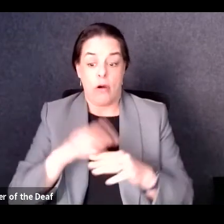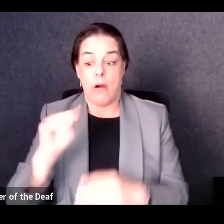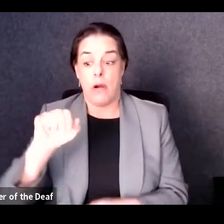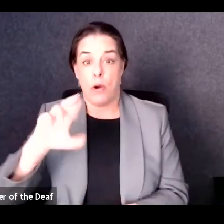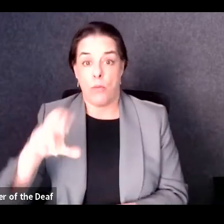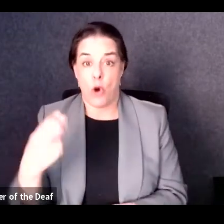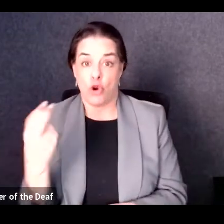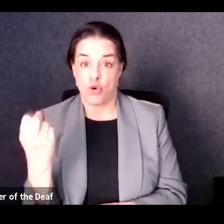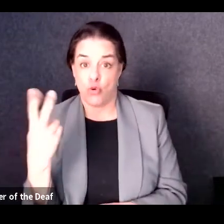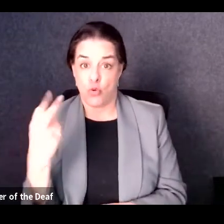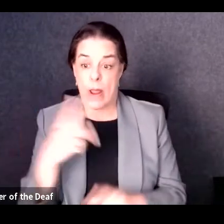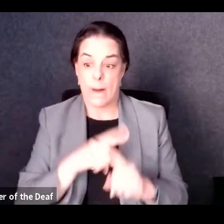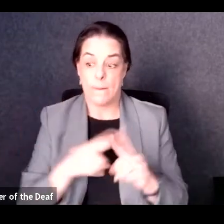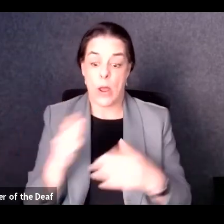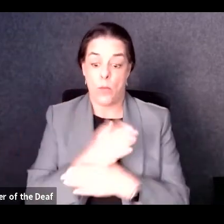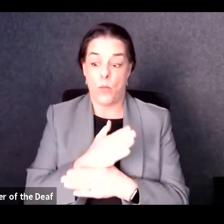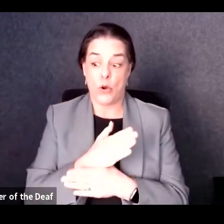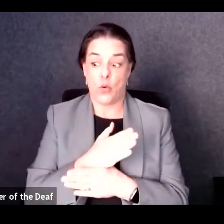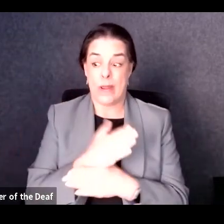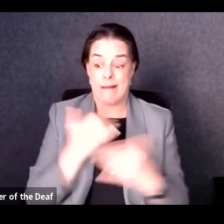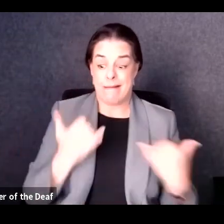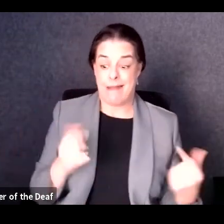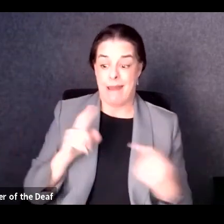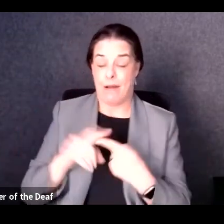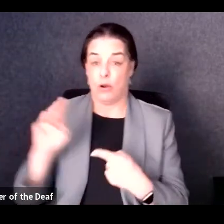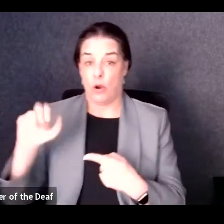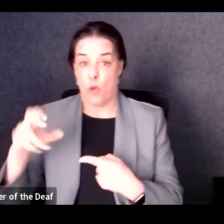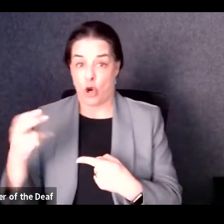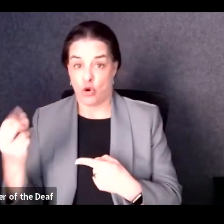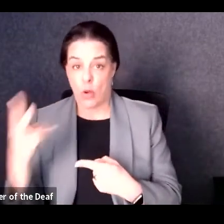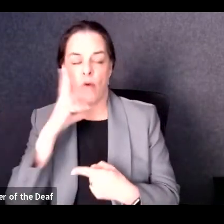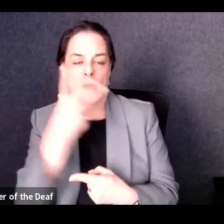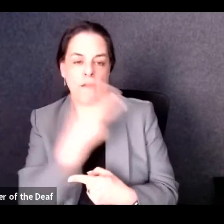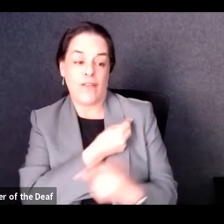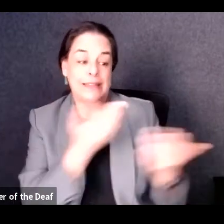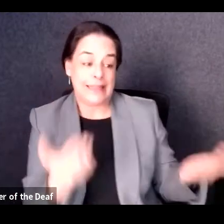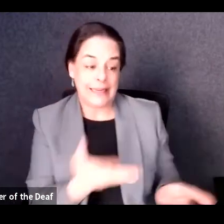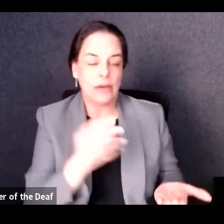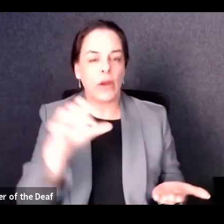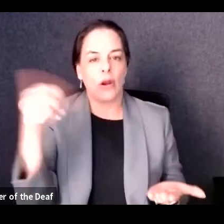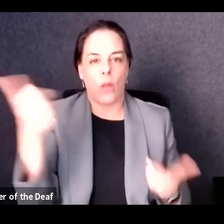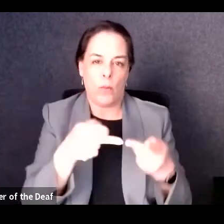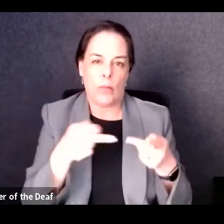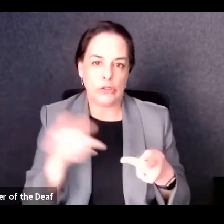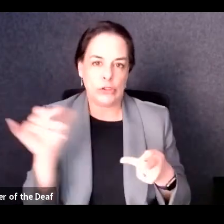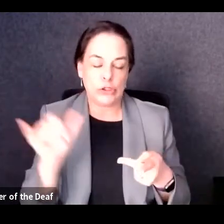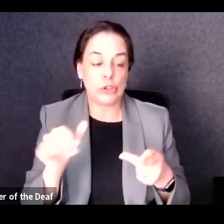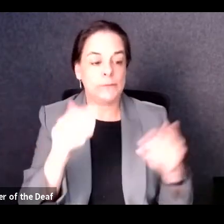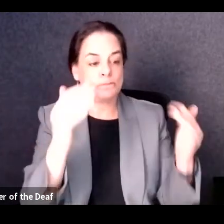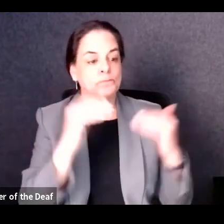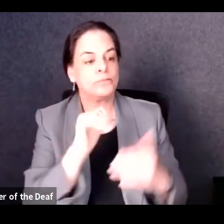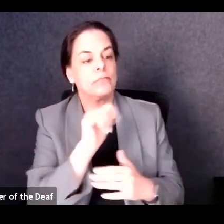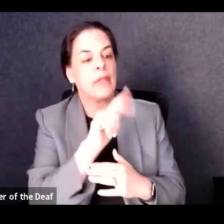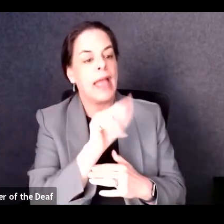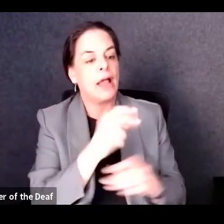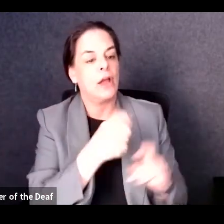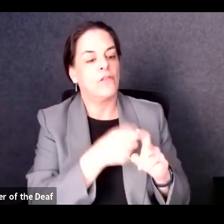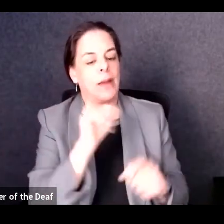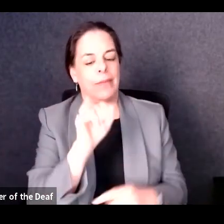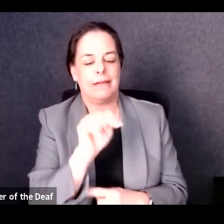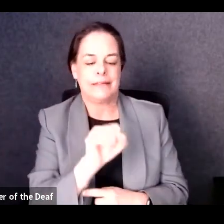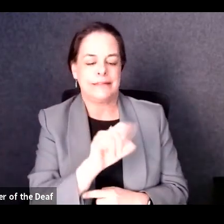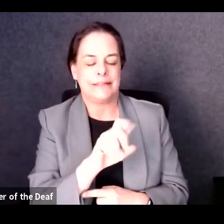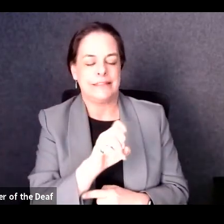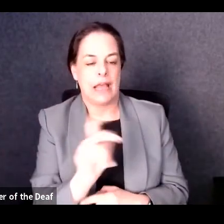now and then, we'll be vaccinating people here and in other locations. From Alan with Inside of Knoxville, what are the current plans